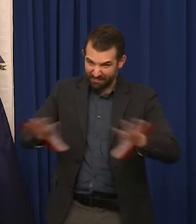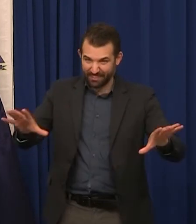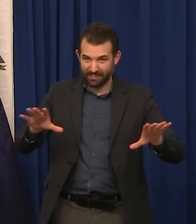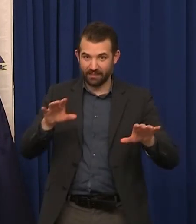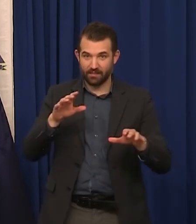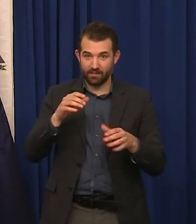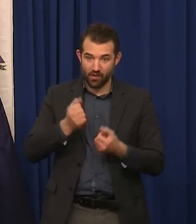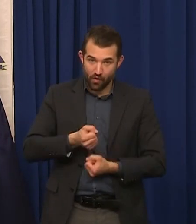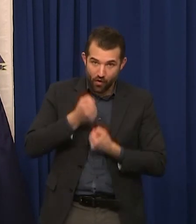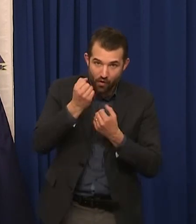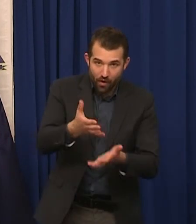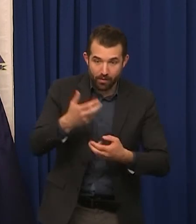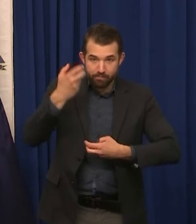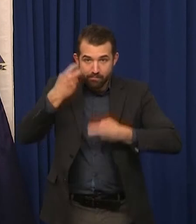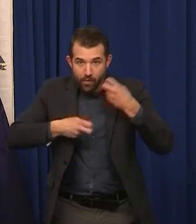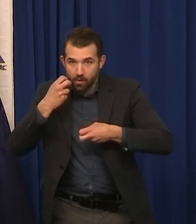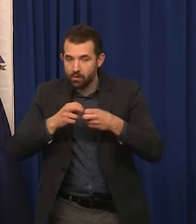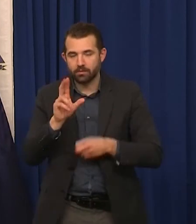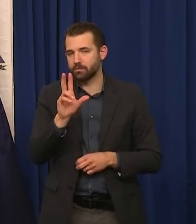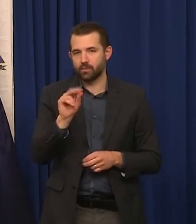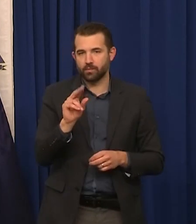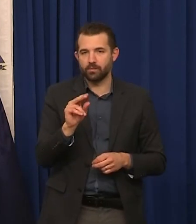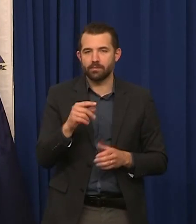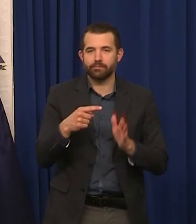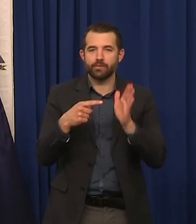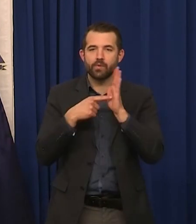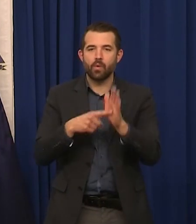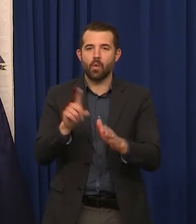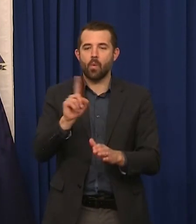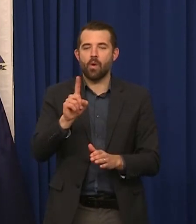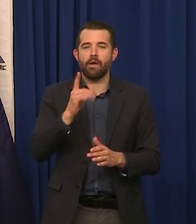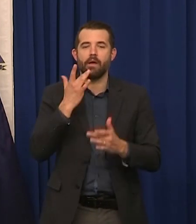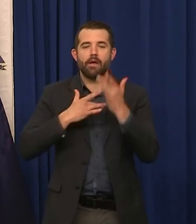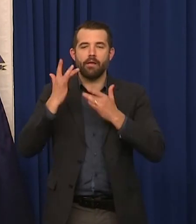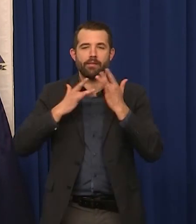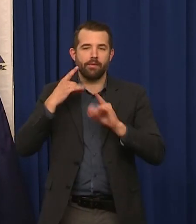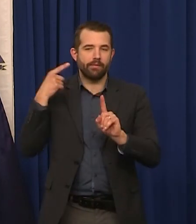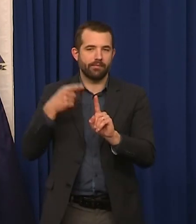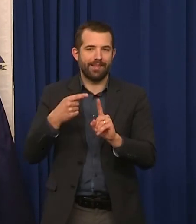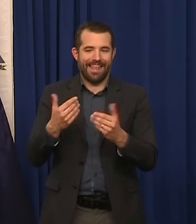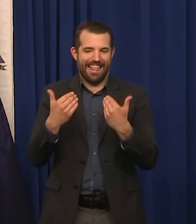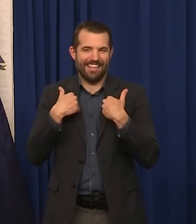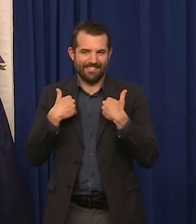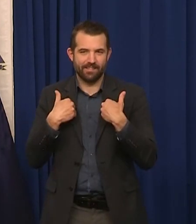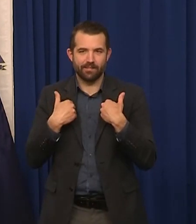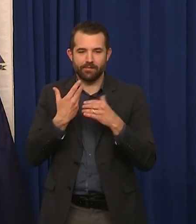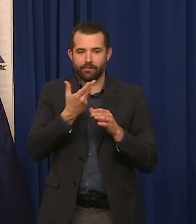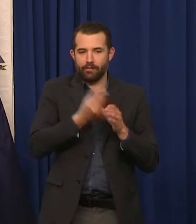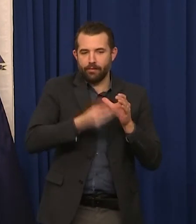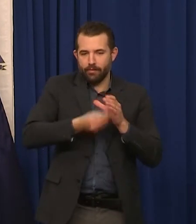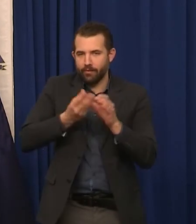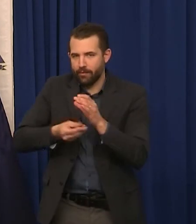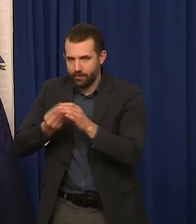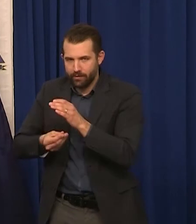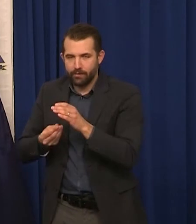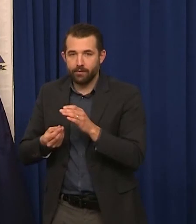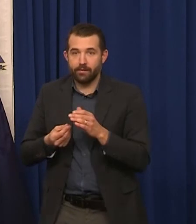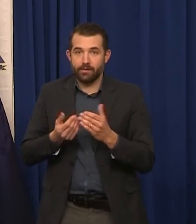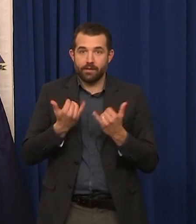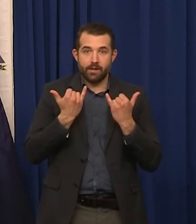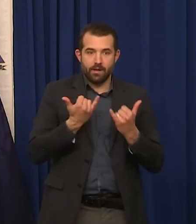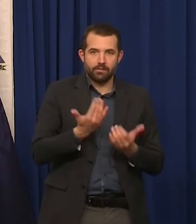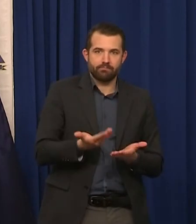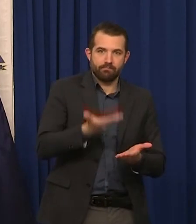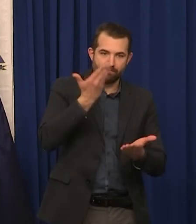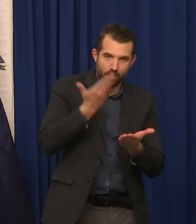really reveal the cracks in the system. And what we're seeing now is the chronic understaffing of public health